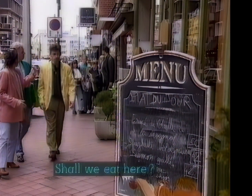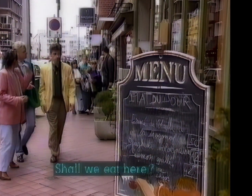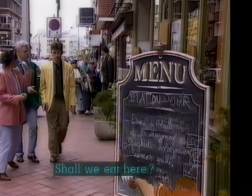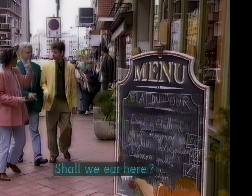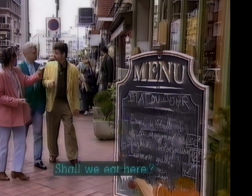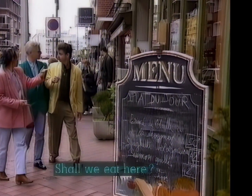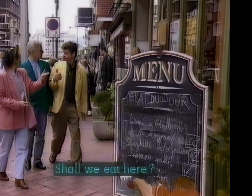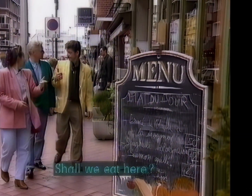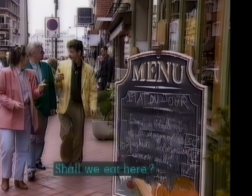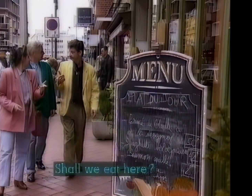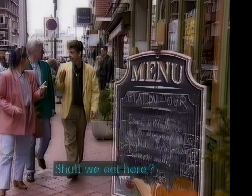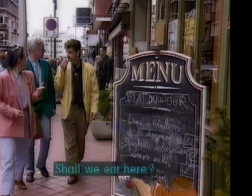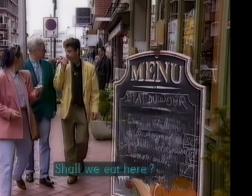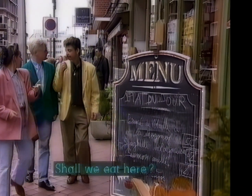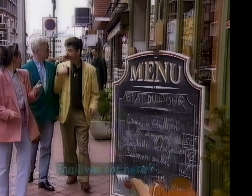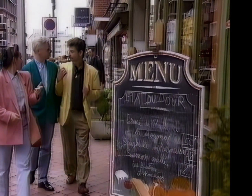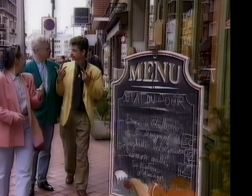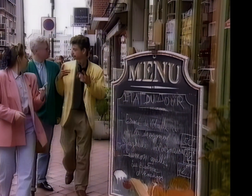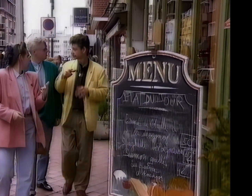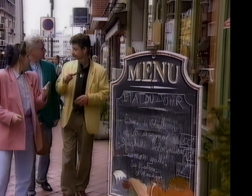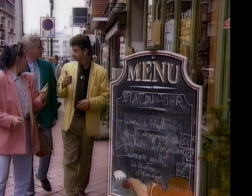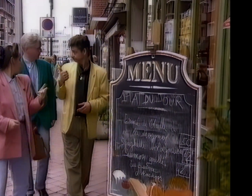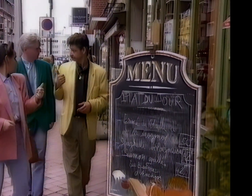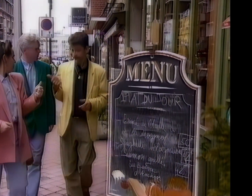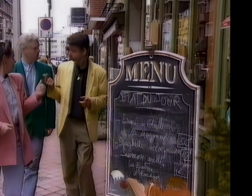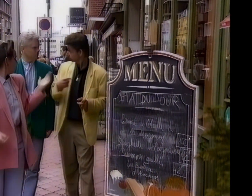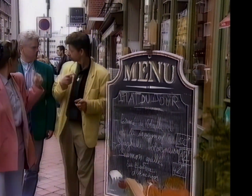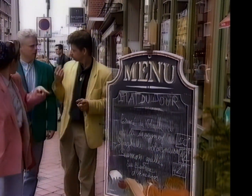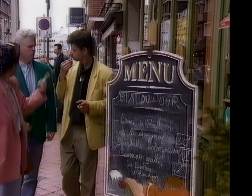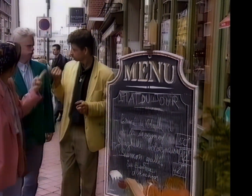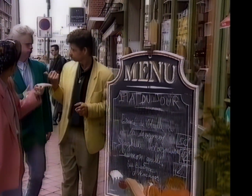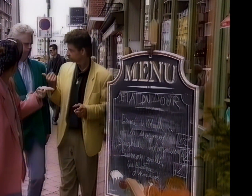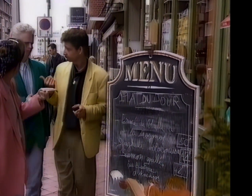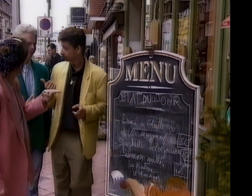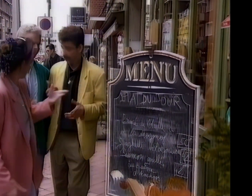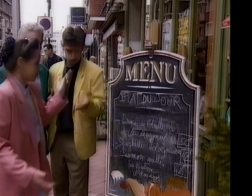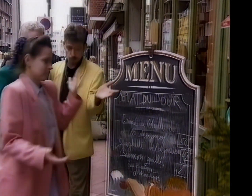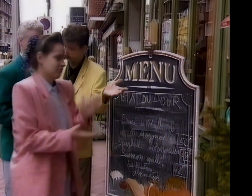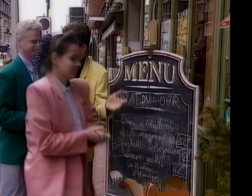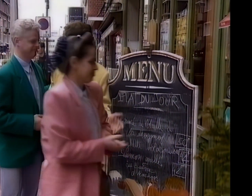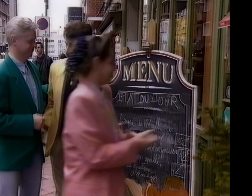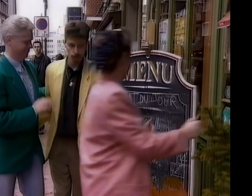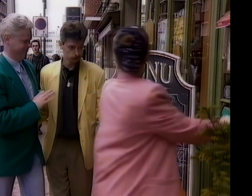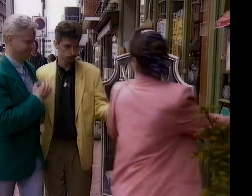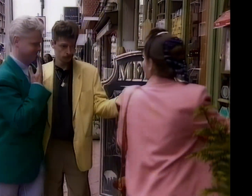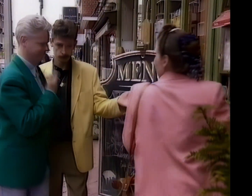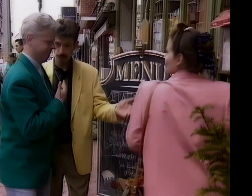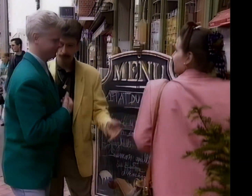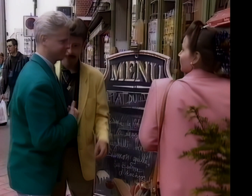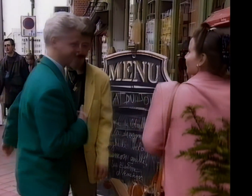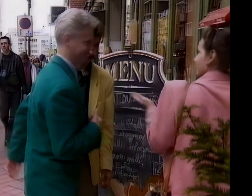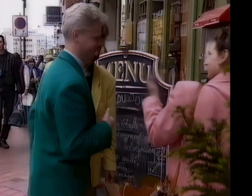Now, shall we eat in here? Think we should eat in here? Oh, please. You going to? Great. Great, thank